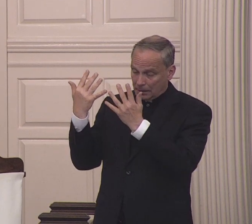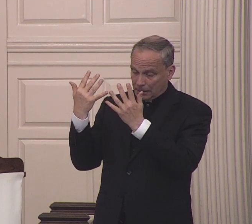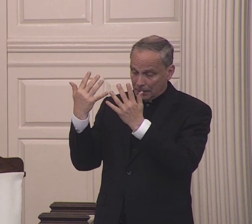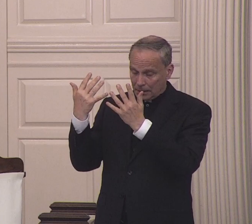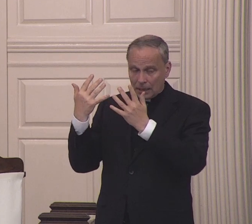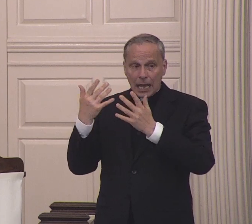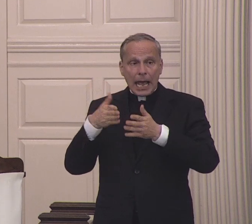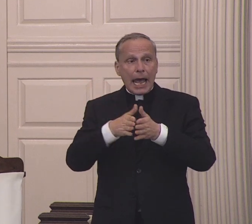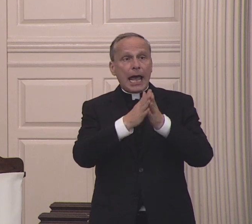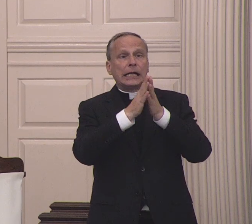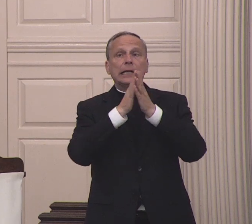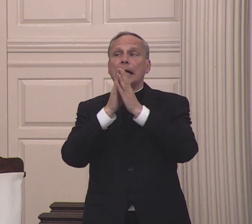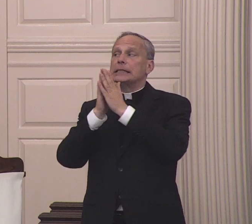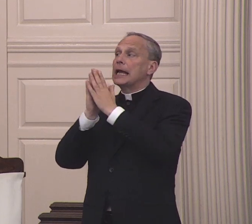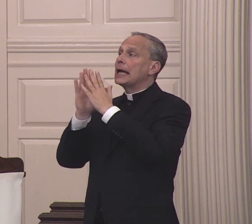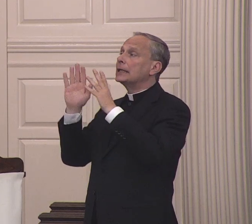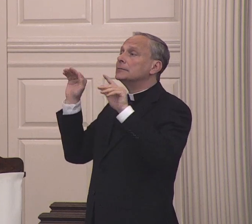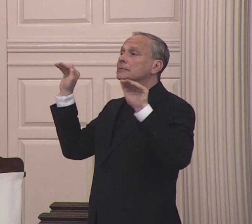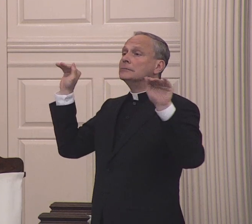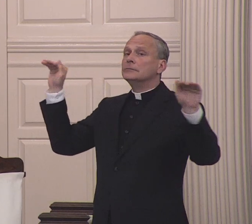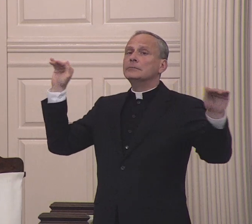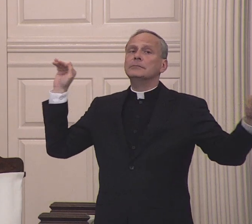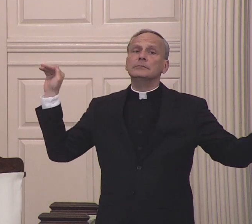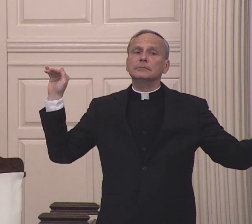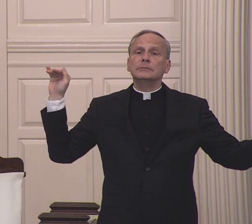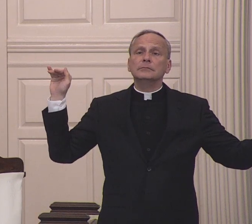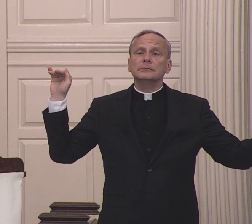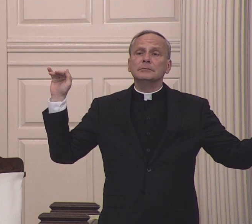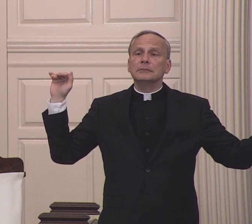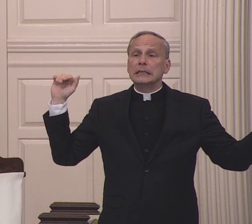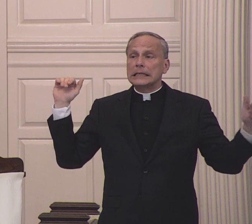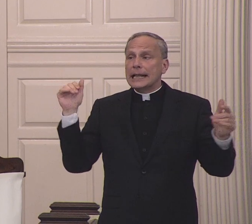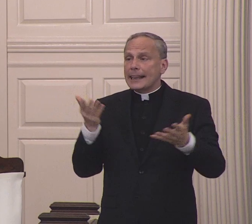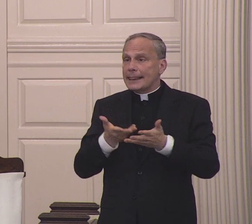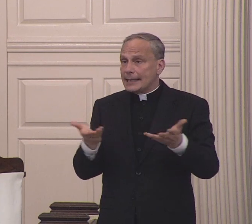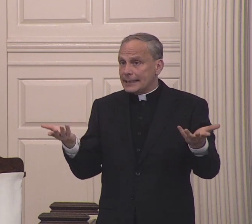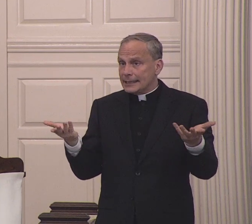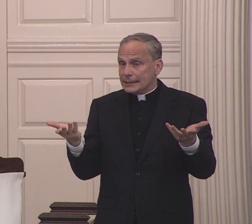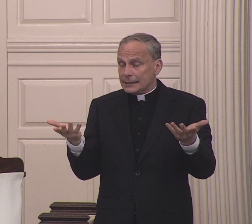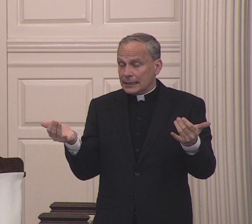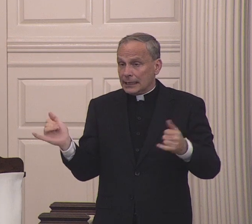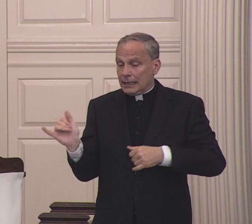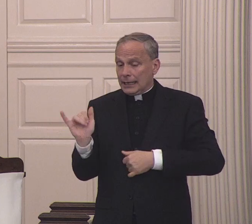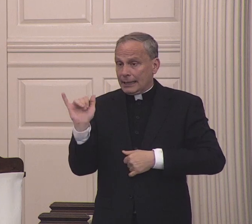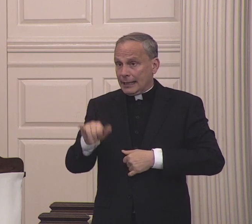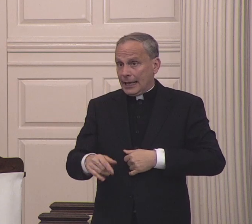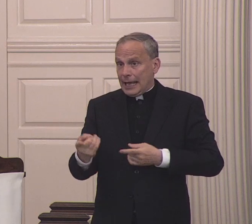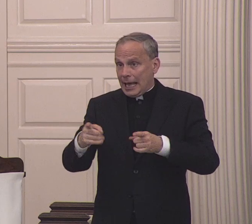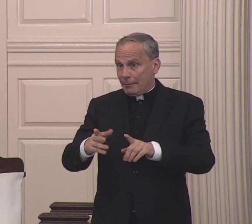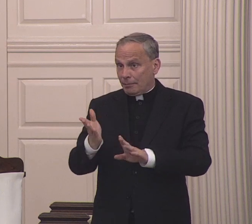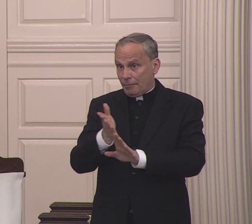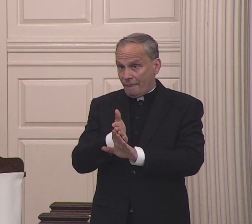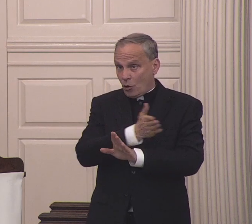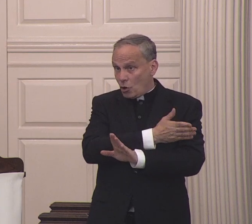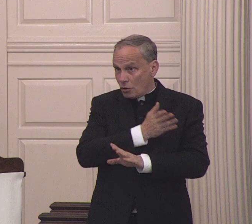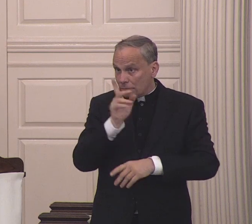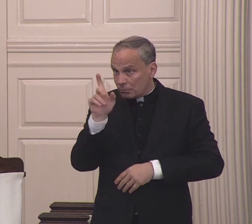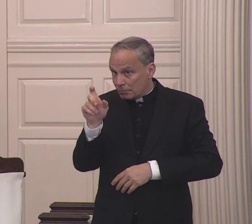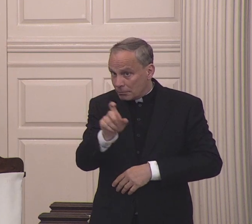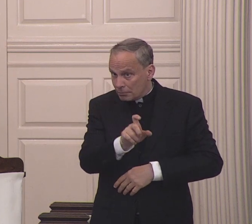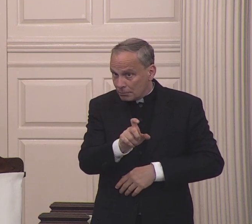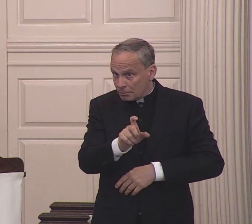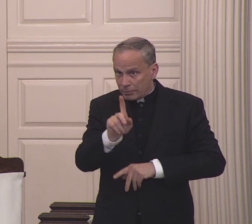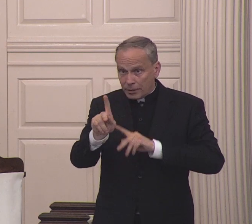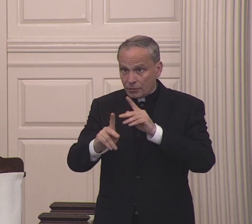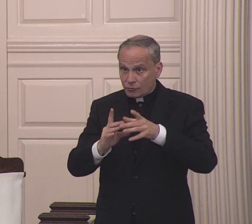end of the sky to the other. Did anything so great ever happen before? Was it ever